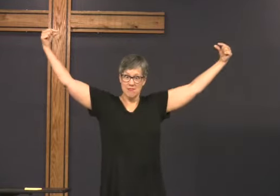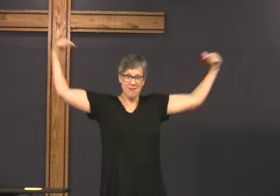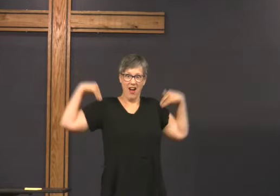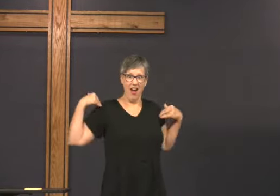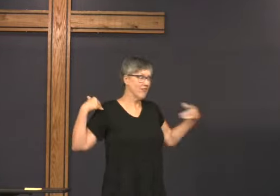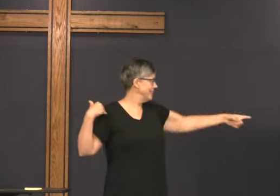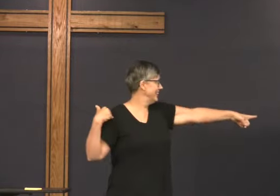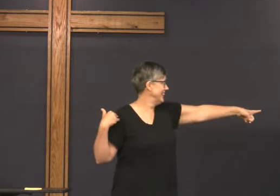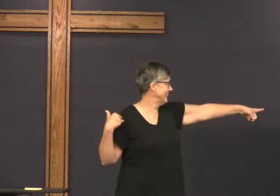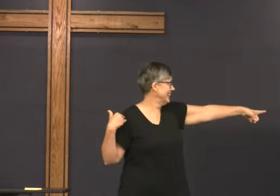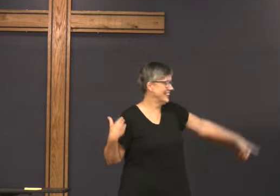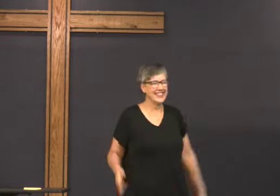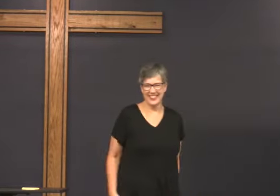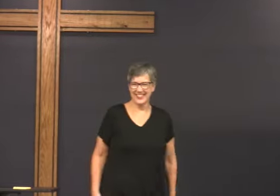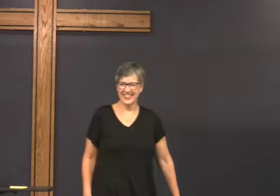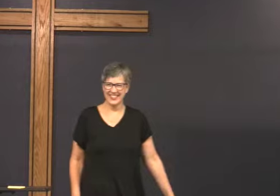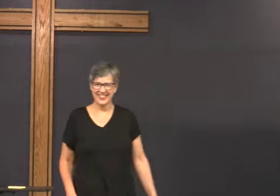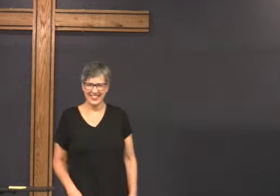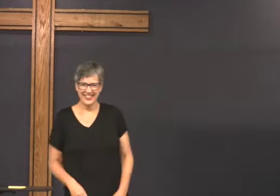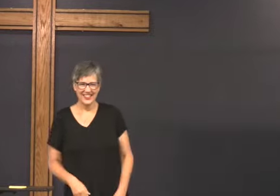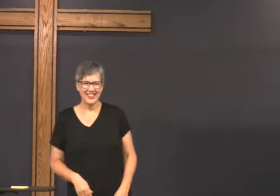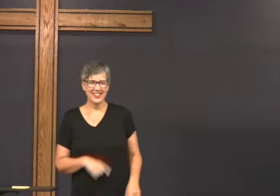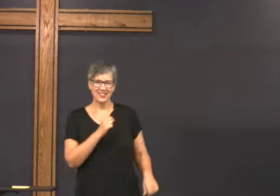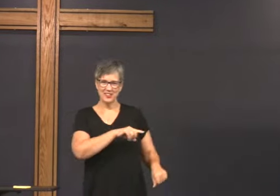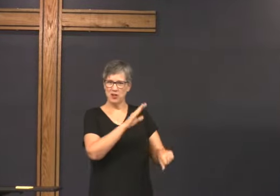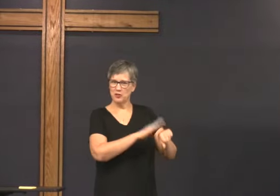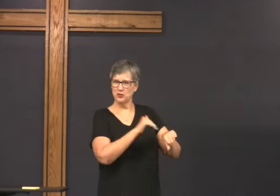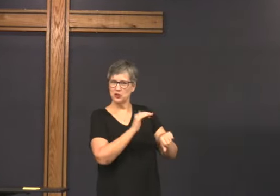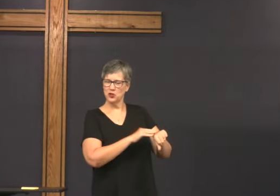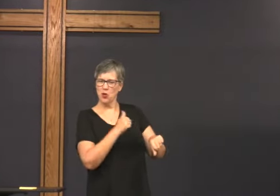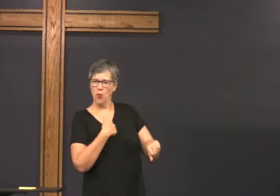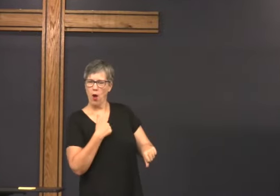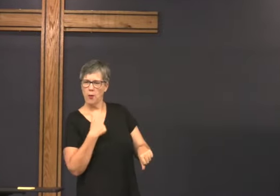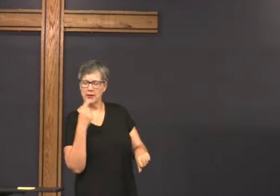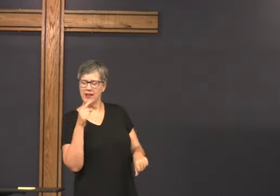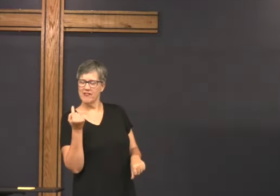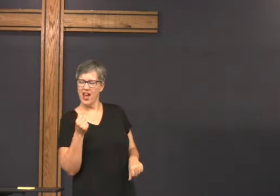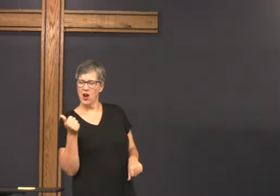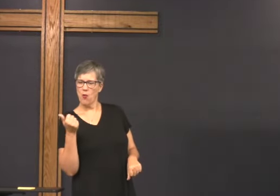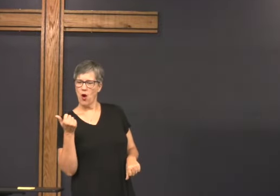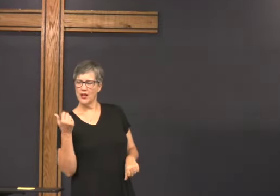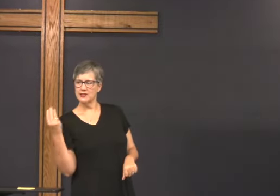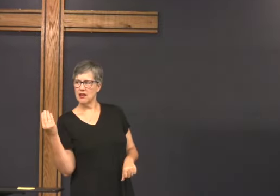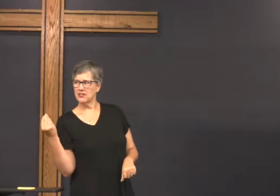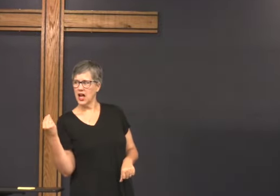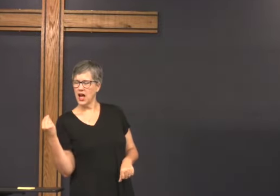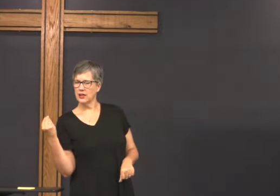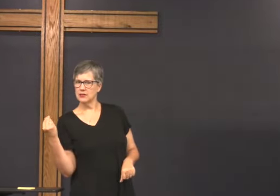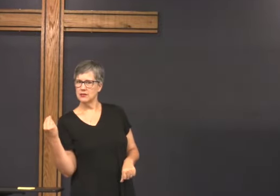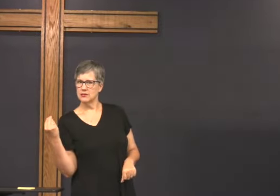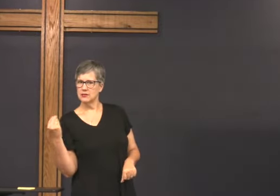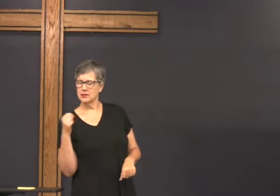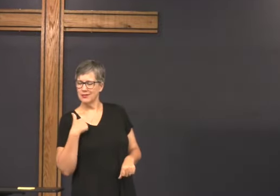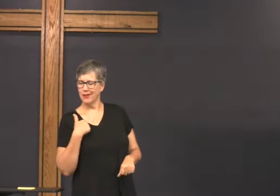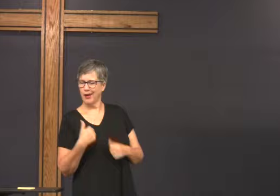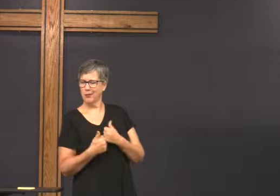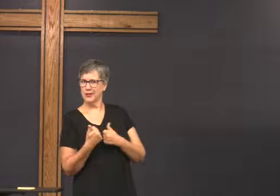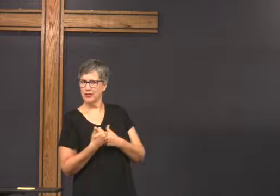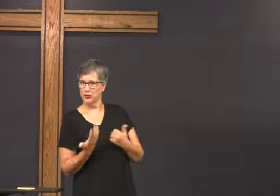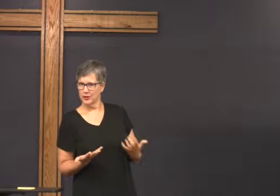He has those big old long ears. And he warns me when someone is